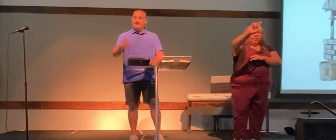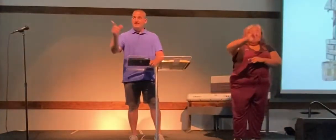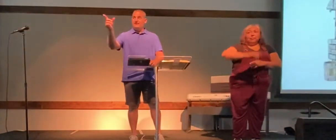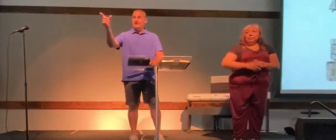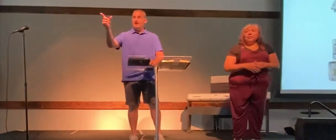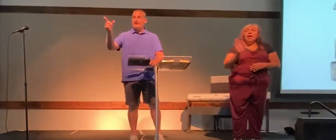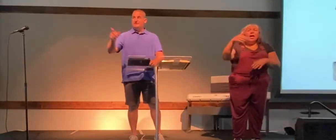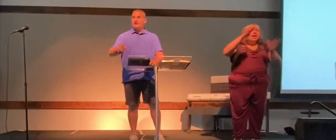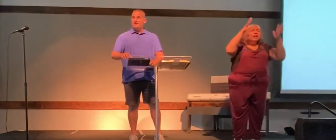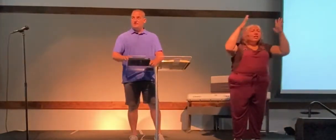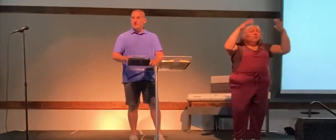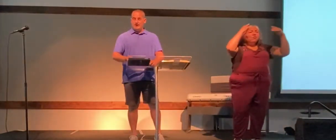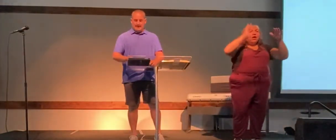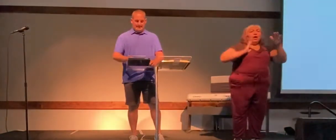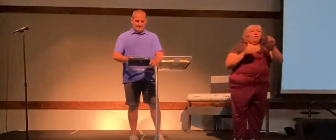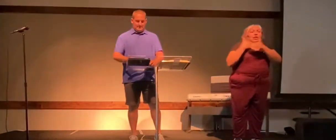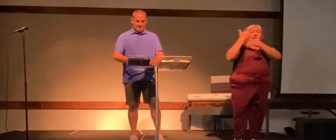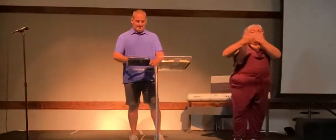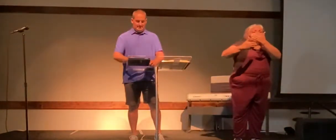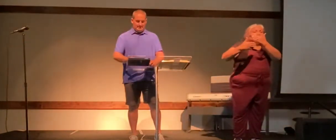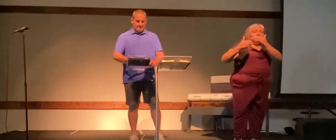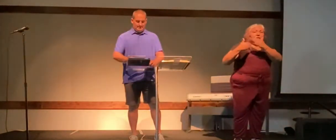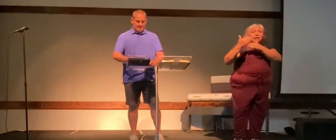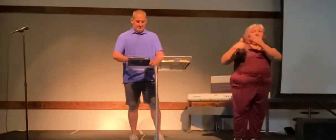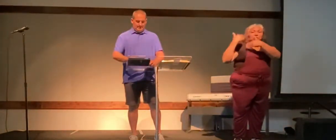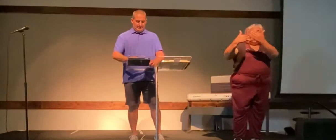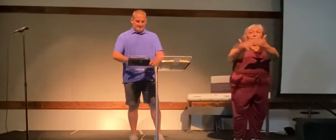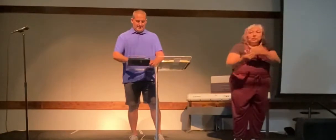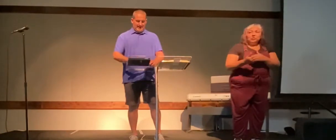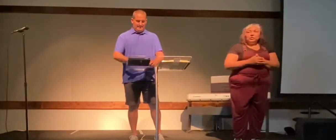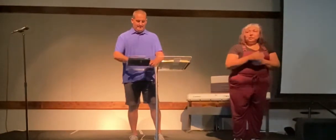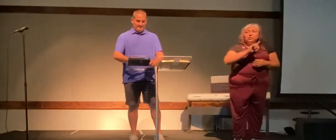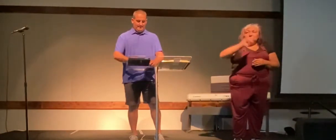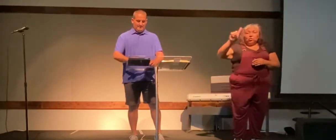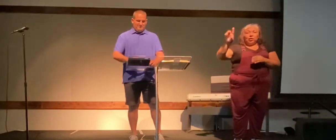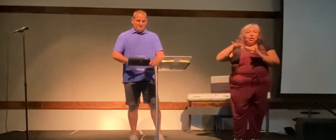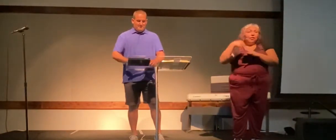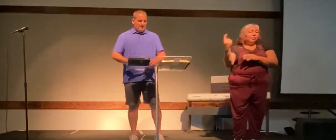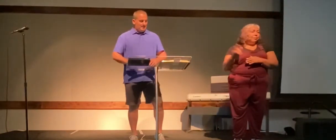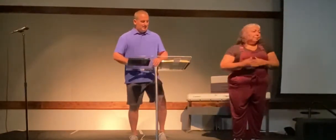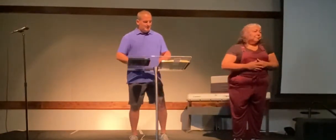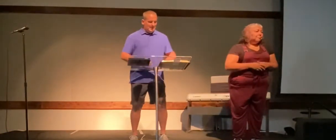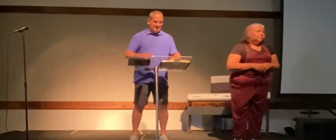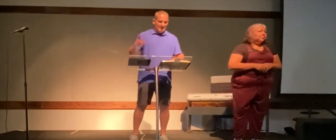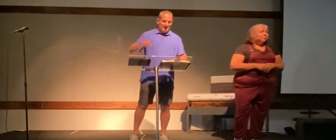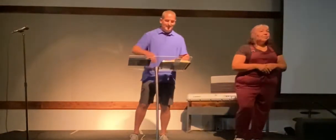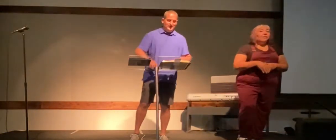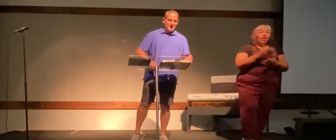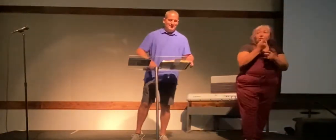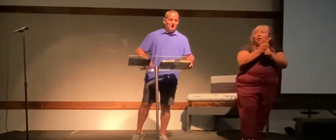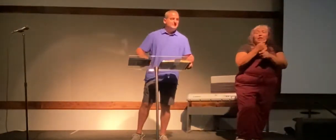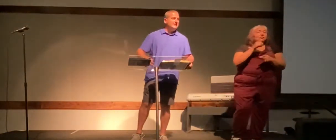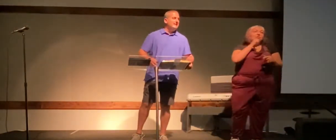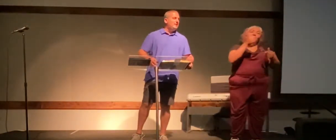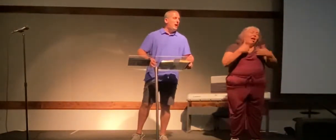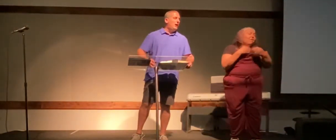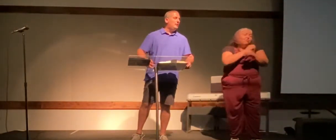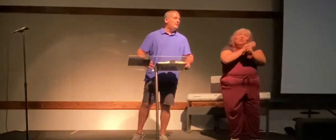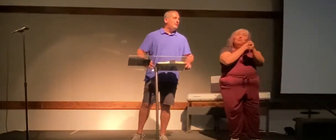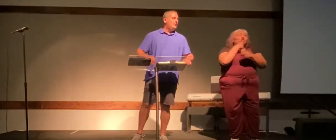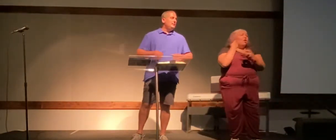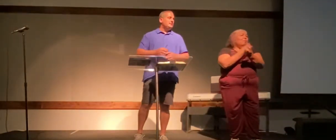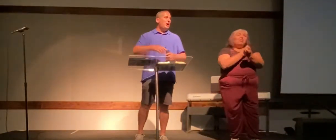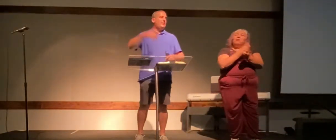And now we have time for service. We're asked by 7 through 12 graders to take a stand, come and invite me and the lobby so that we can have a service. I will see you at the well. Hey, give it up for our next generation walking out that door right there. That's right. That's right. They don't have any dry bones in them at